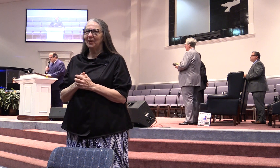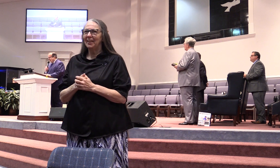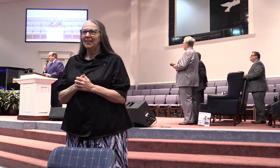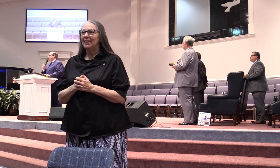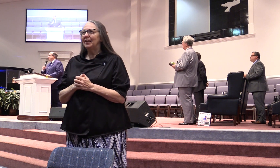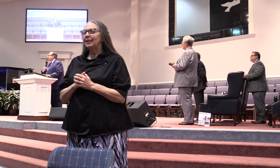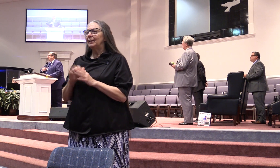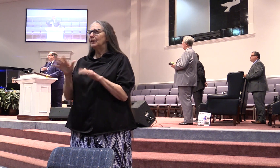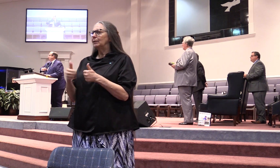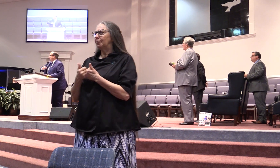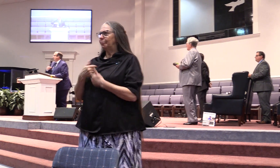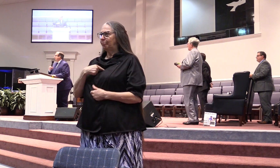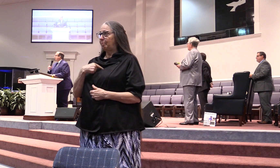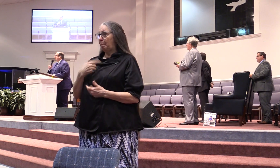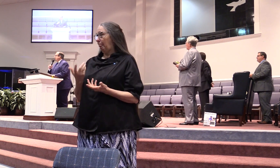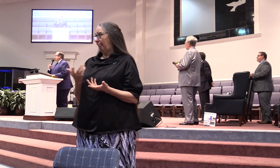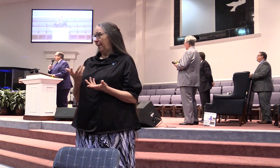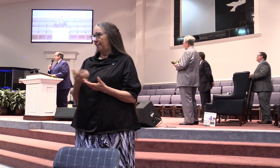See, the challenge is,